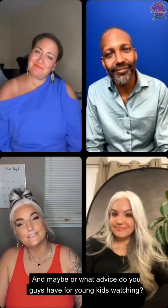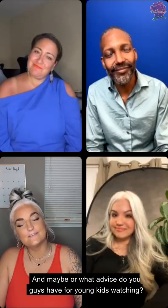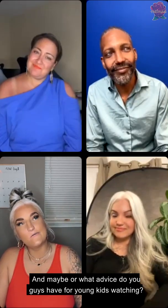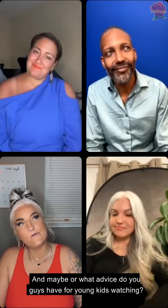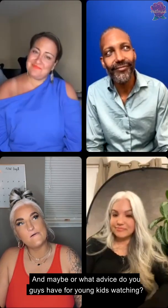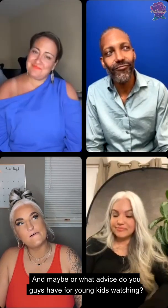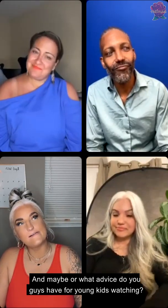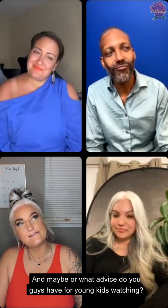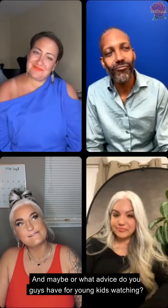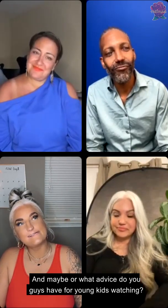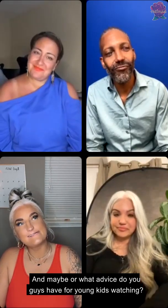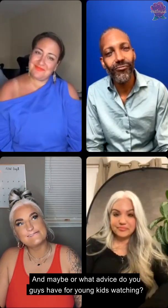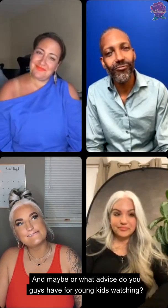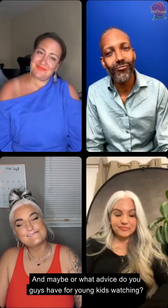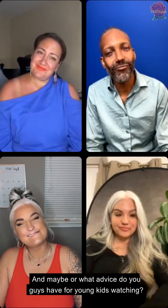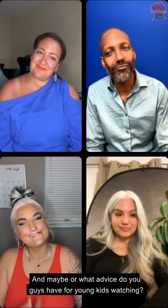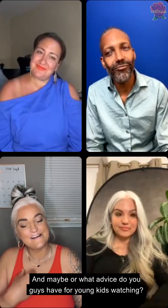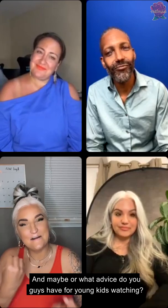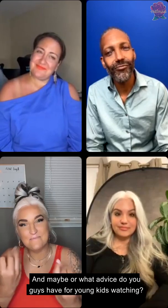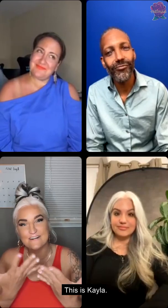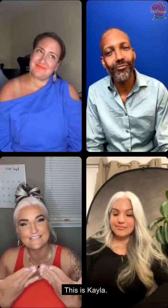guys have for young kids watching?